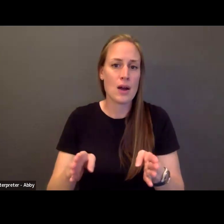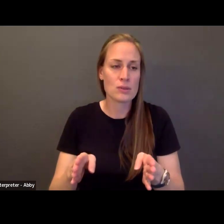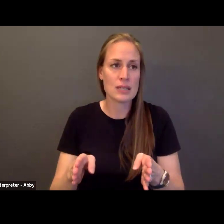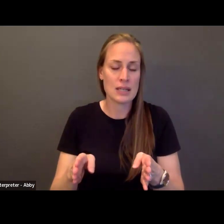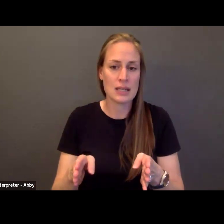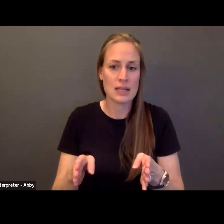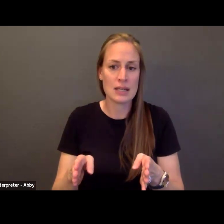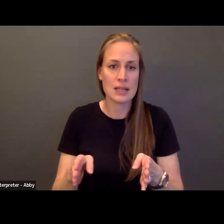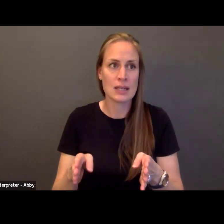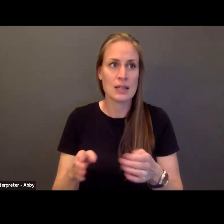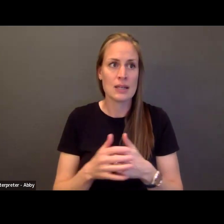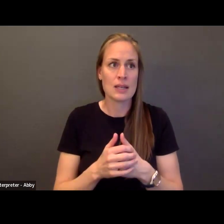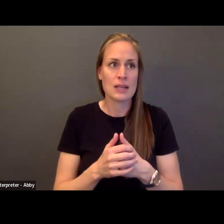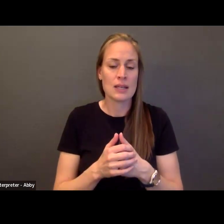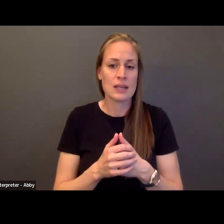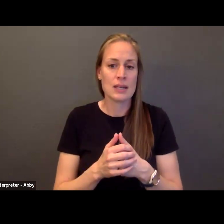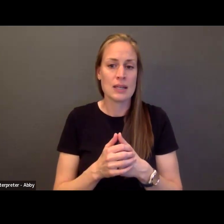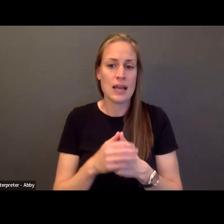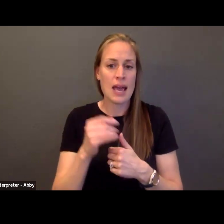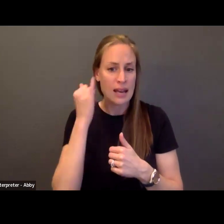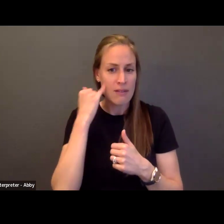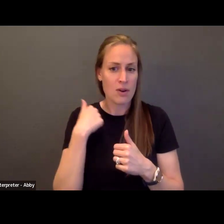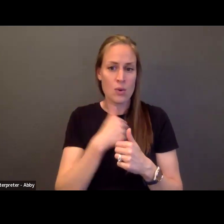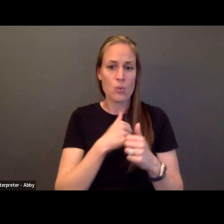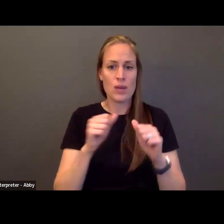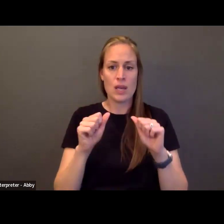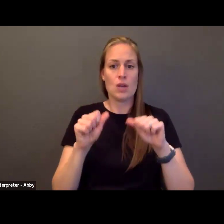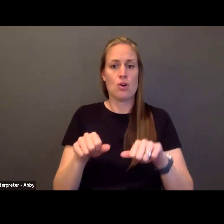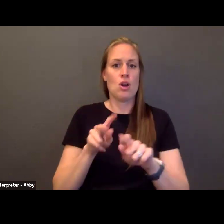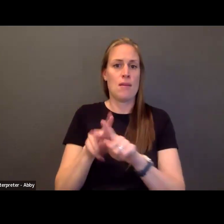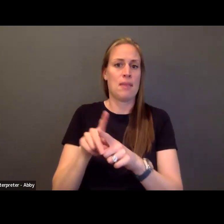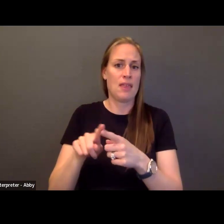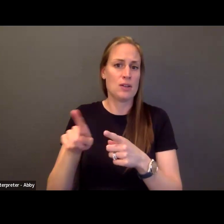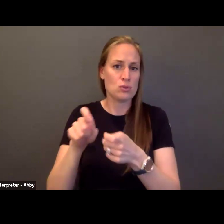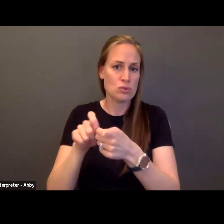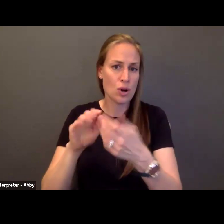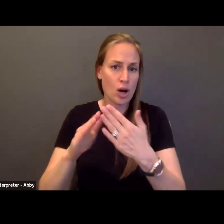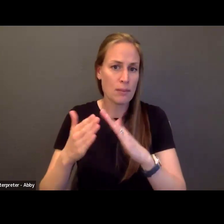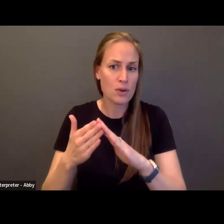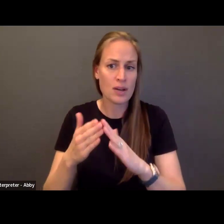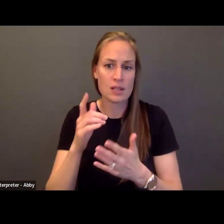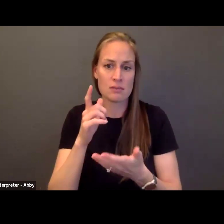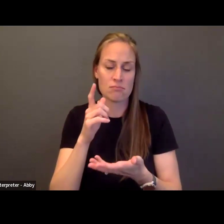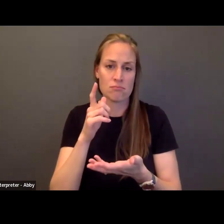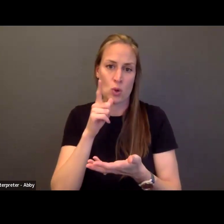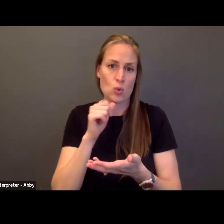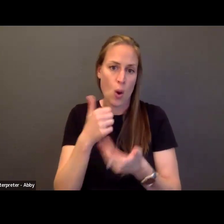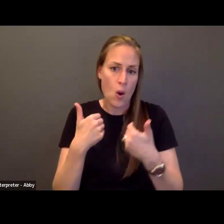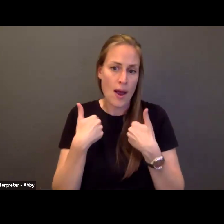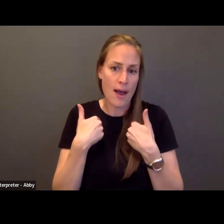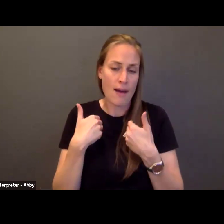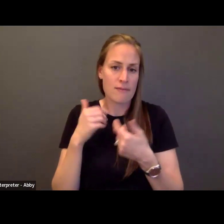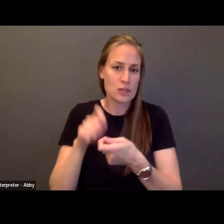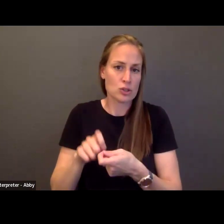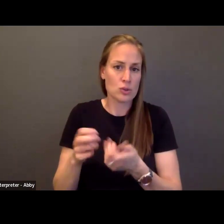into certain communities. So that could bring people into communities that may not have certain resources that maybe you could pull